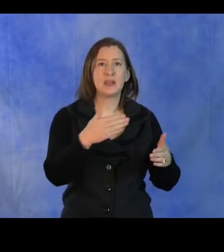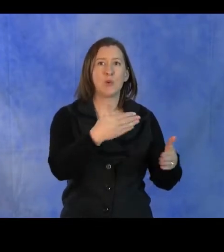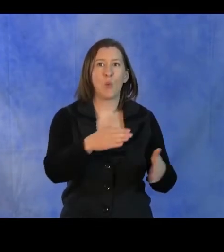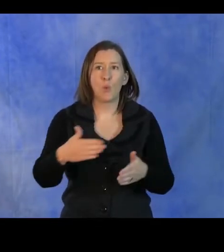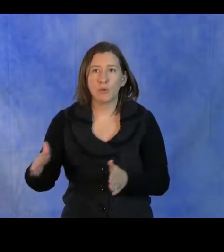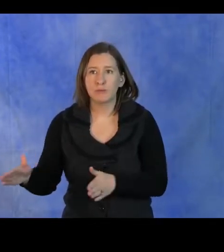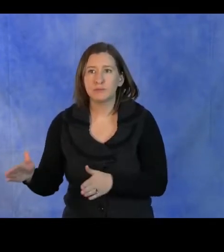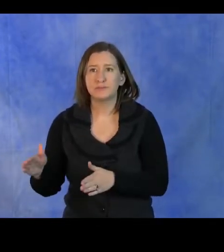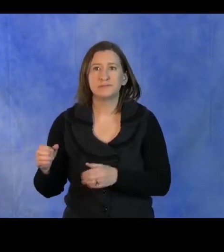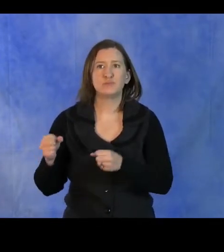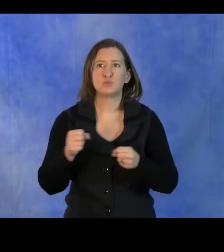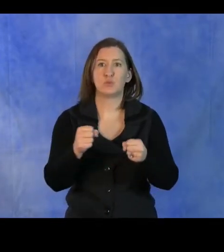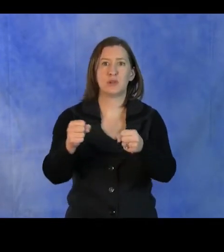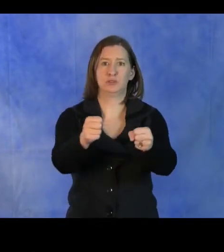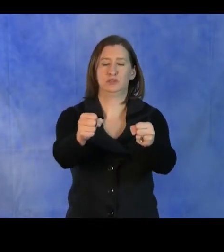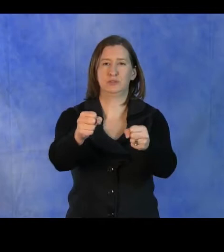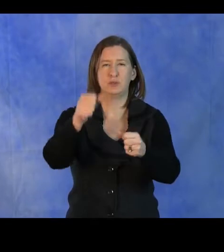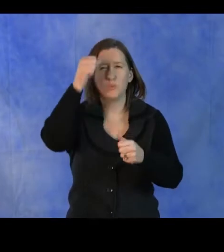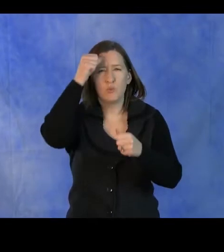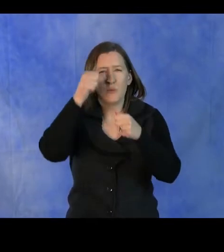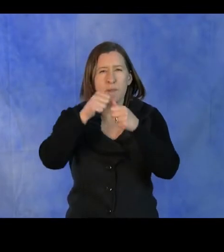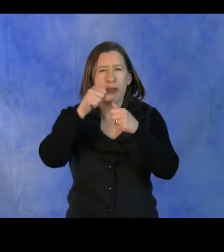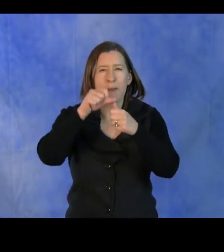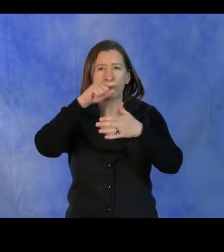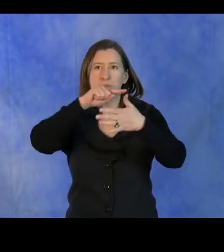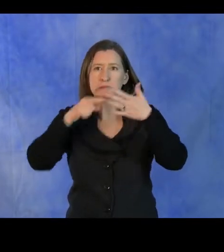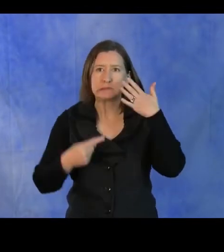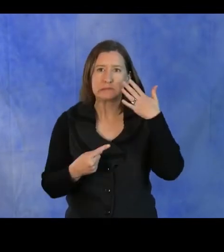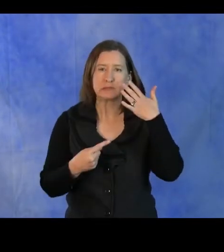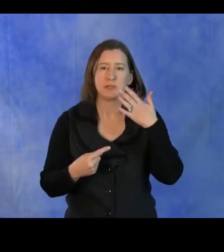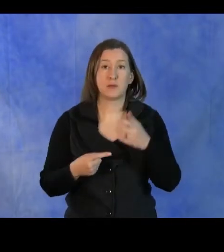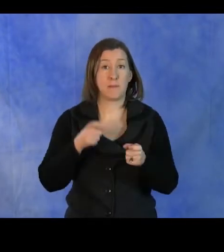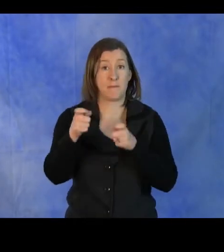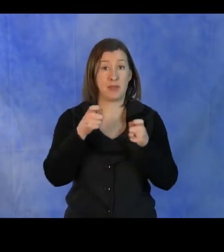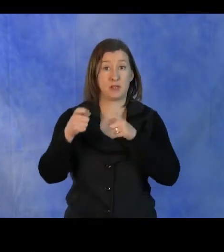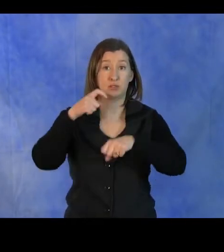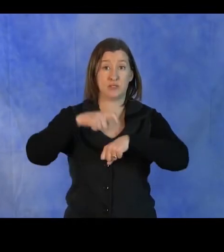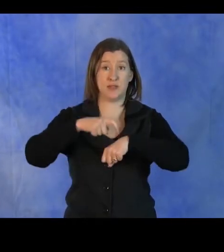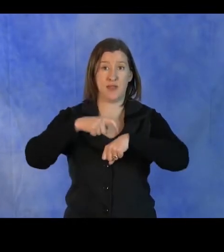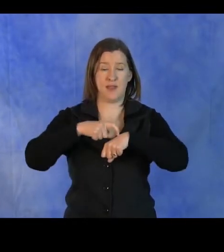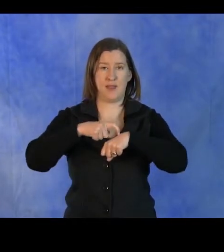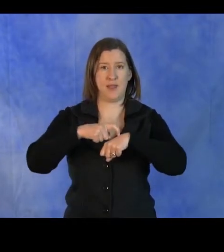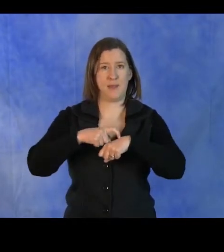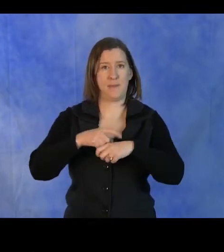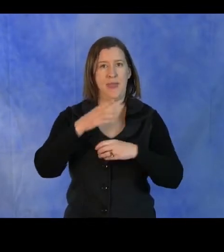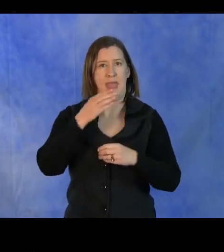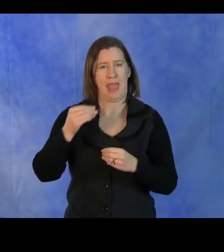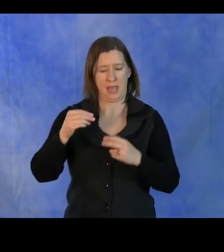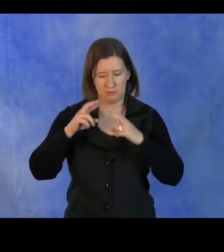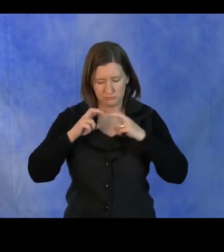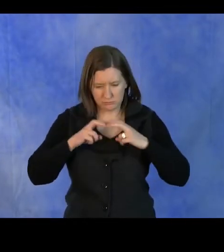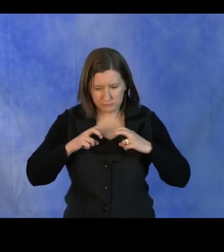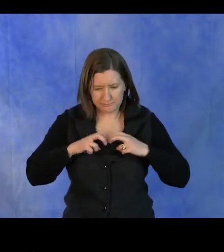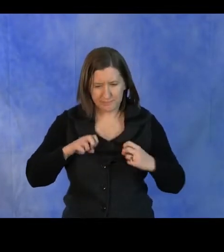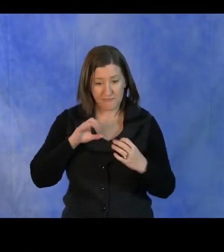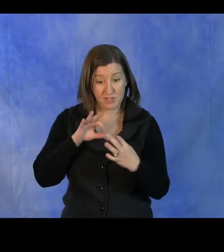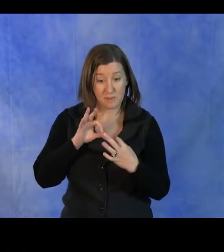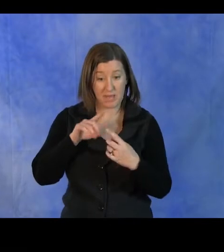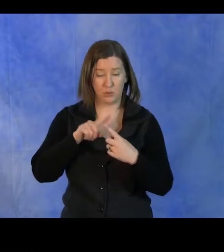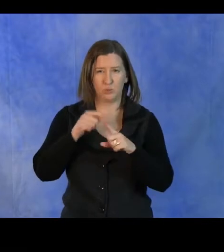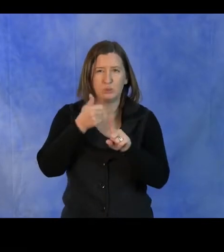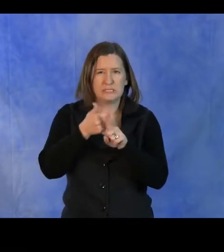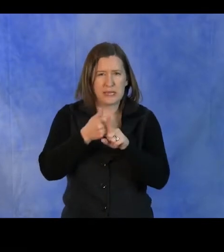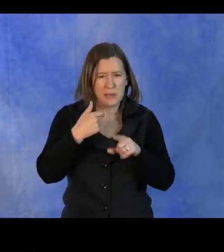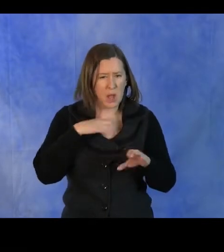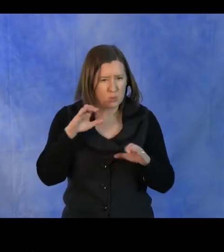This includes things such as planning, organizing, strategizing, remembering details, managing